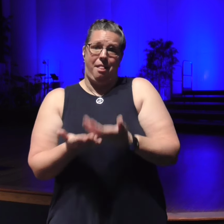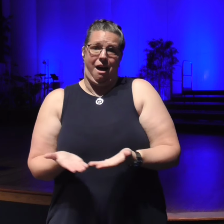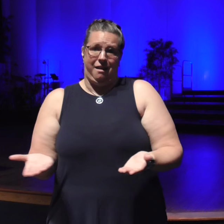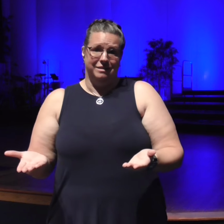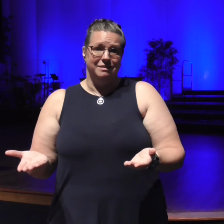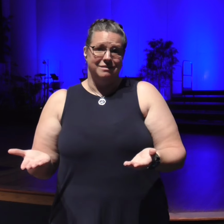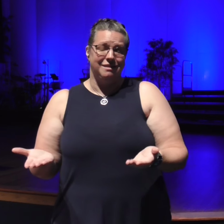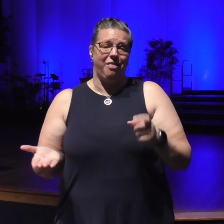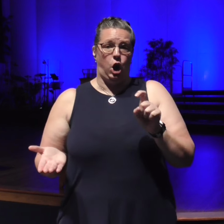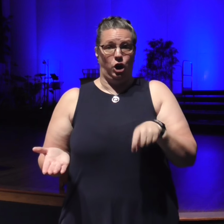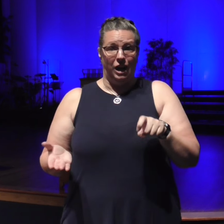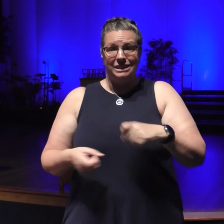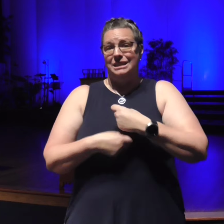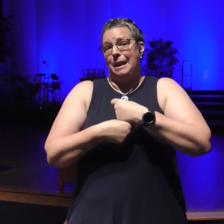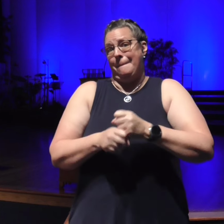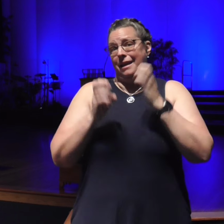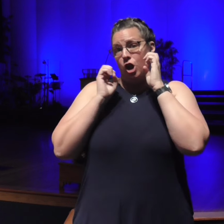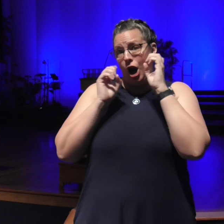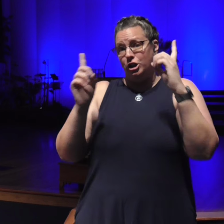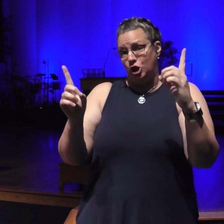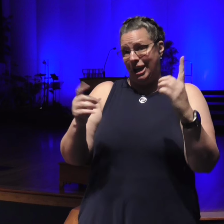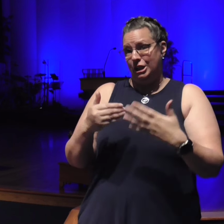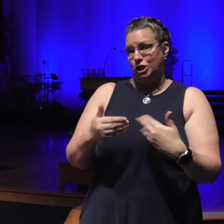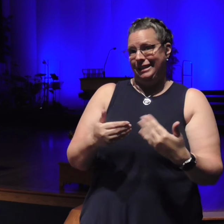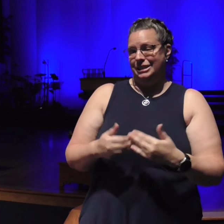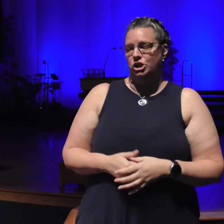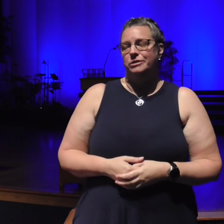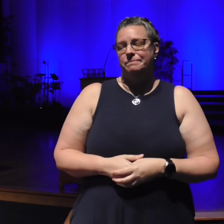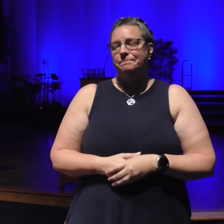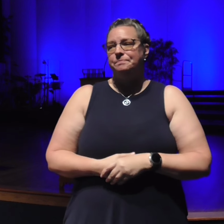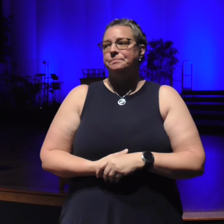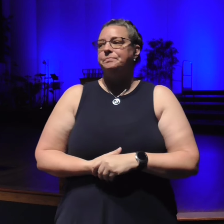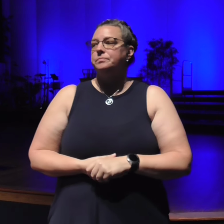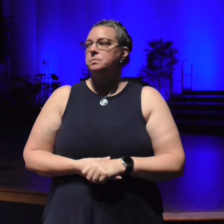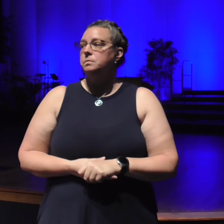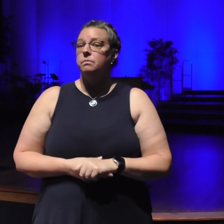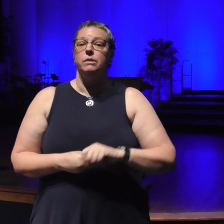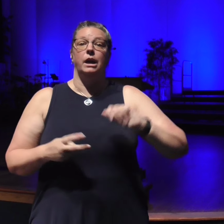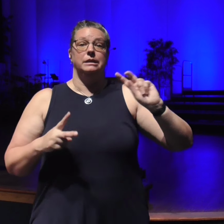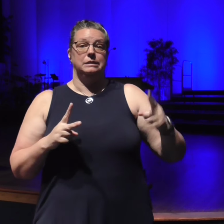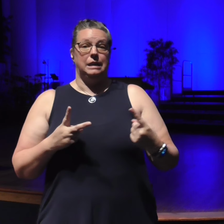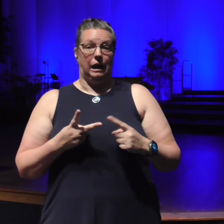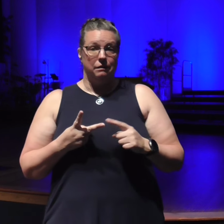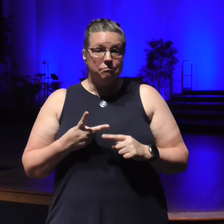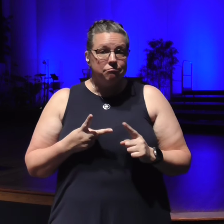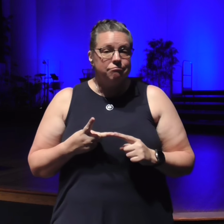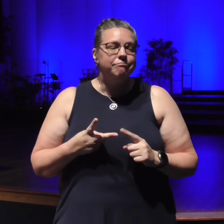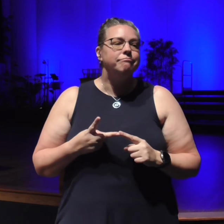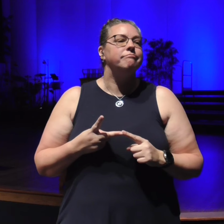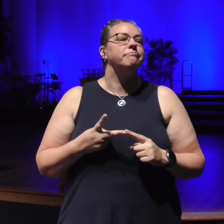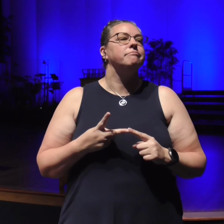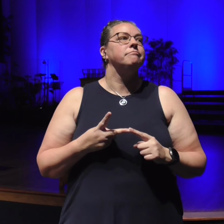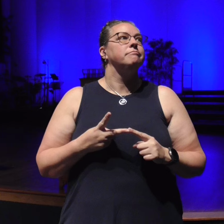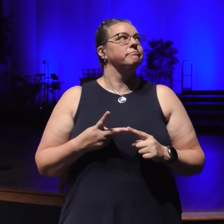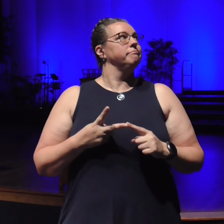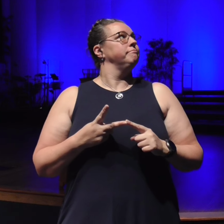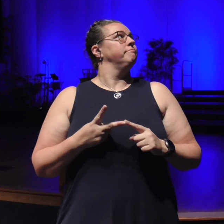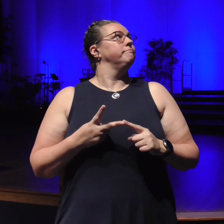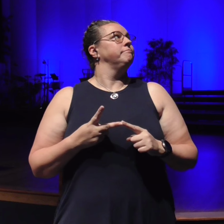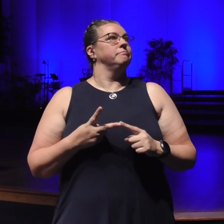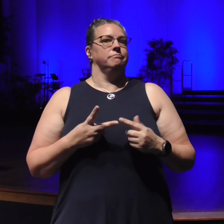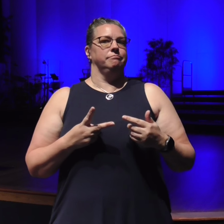necessary to make their education a little bit better. And the second thing is